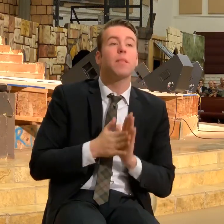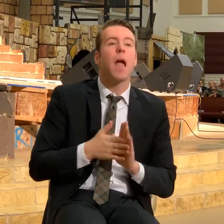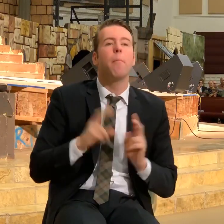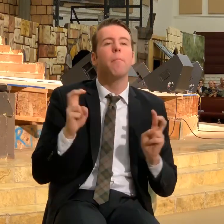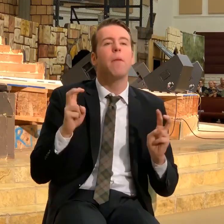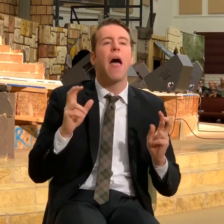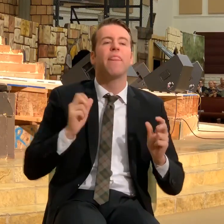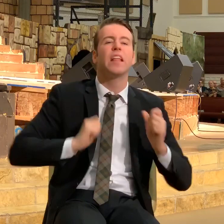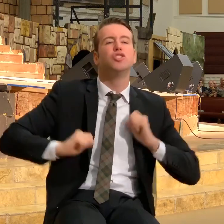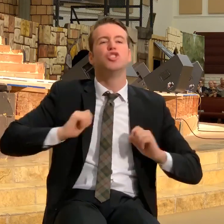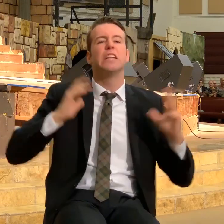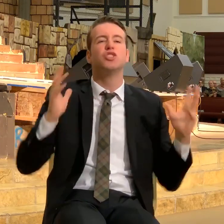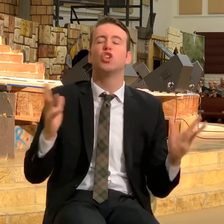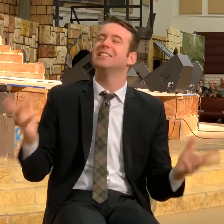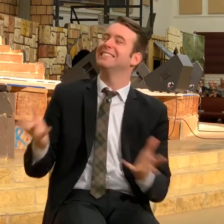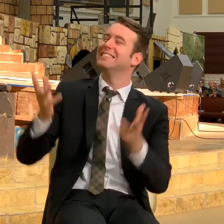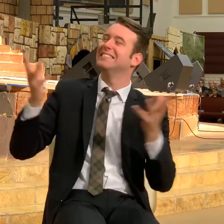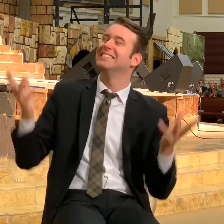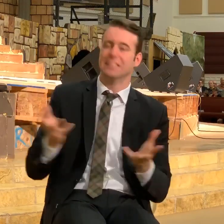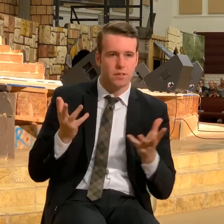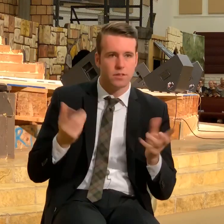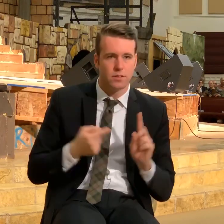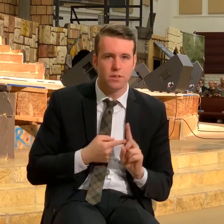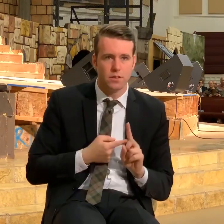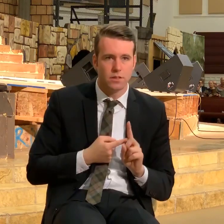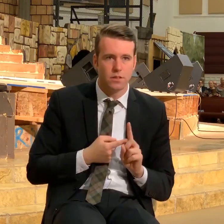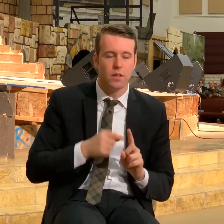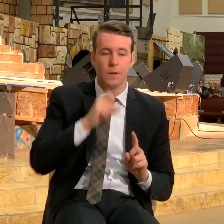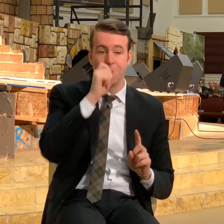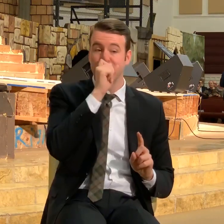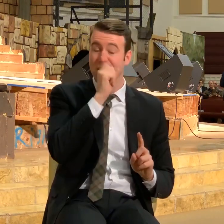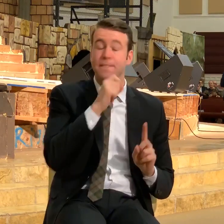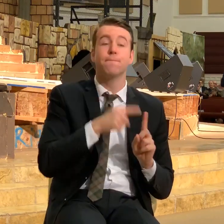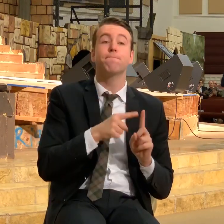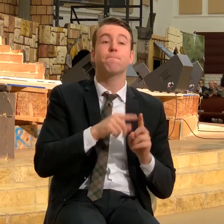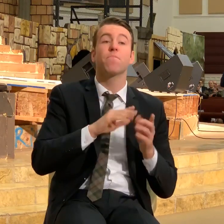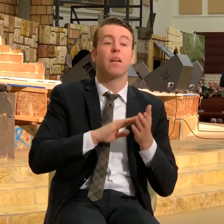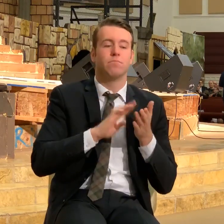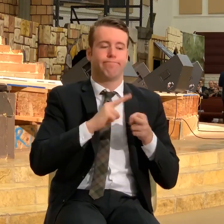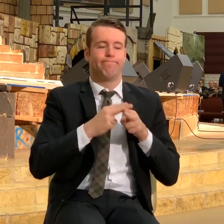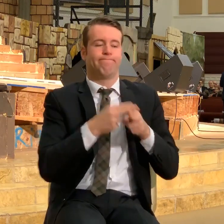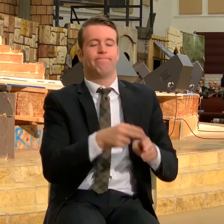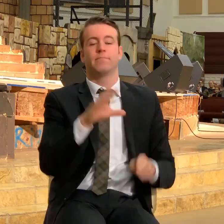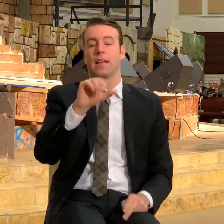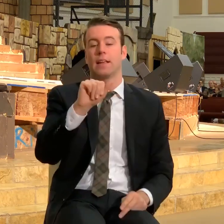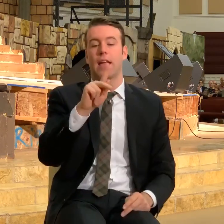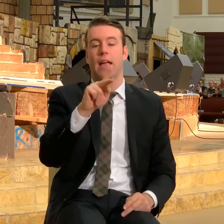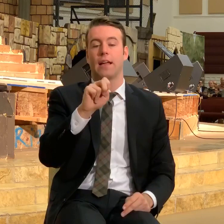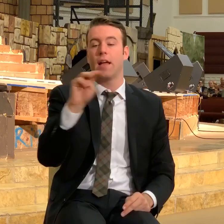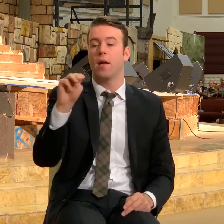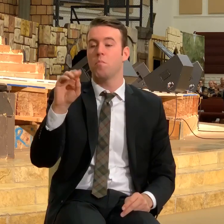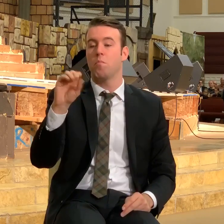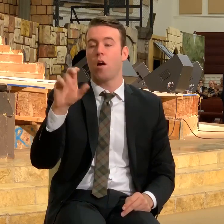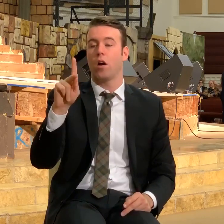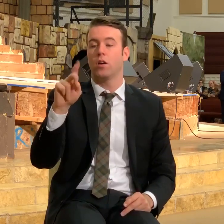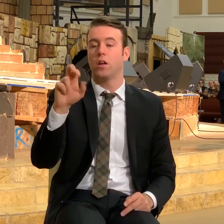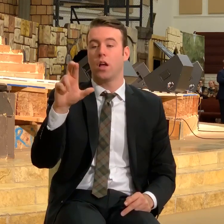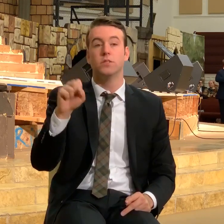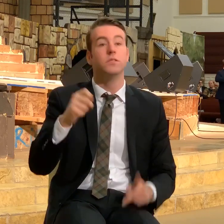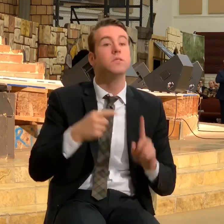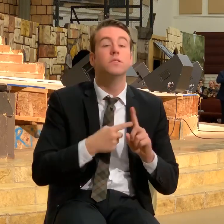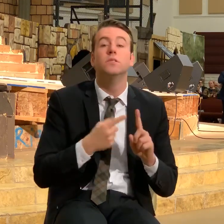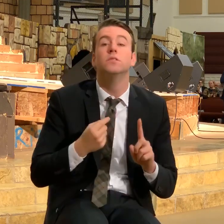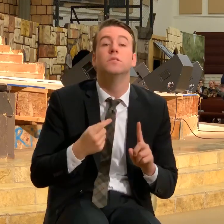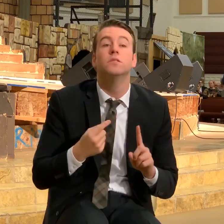courtroom jesters of medieval times. And they became known as cake mockers. That they